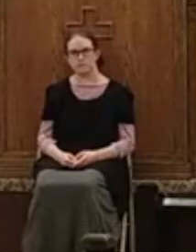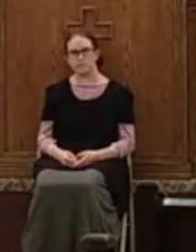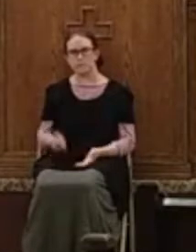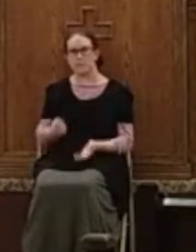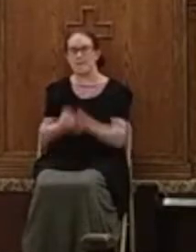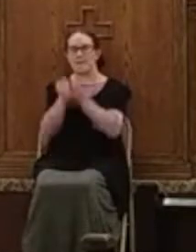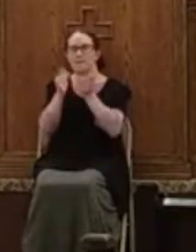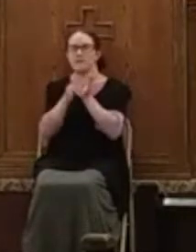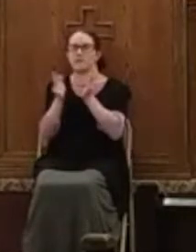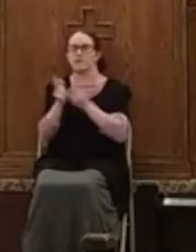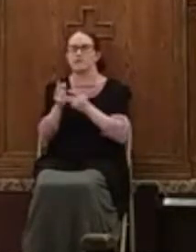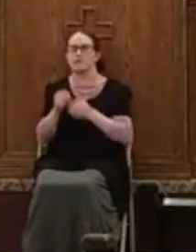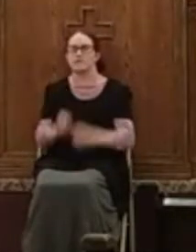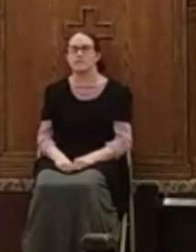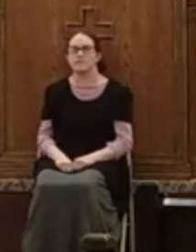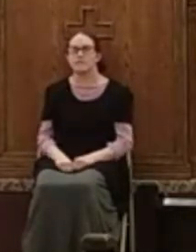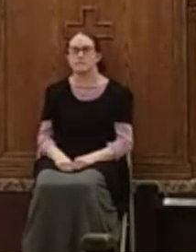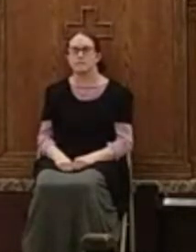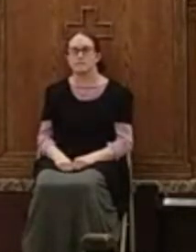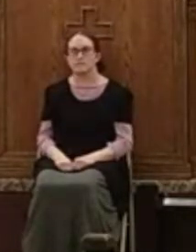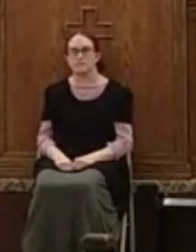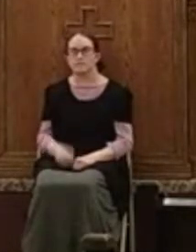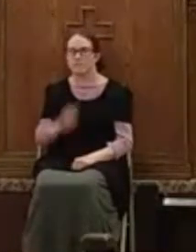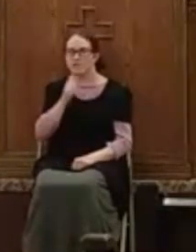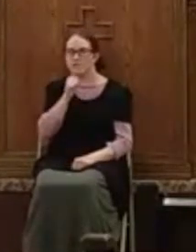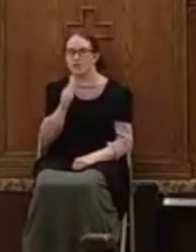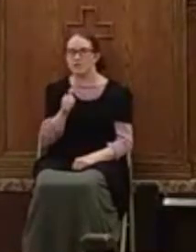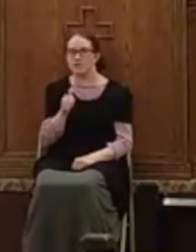Help me, Jesus. Not